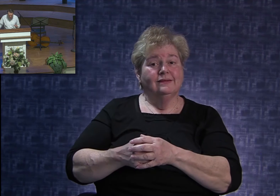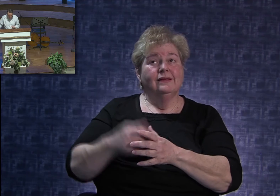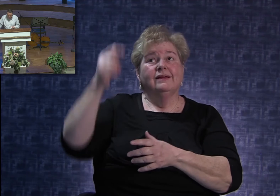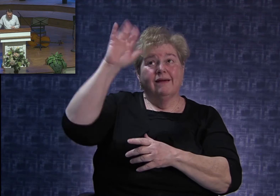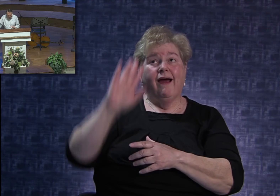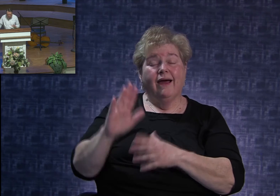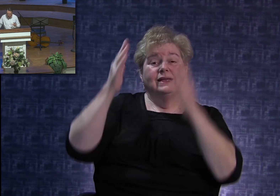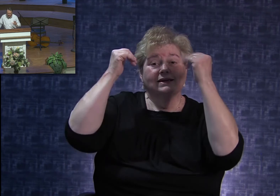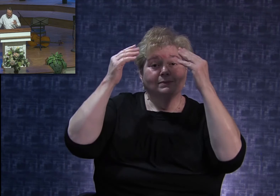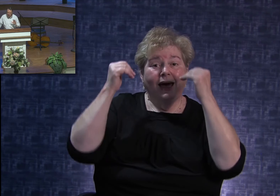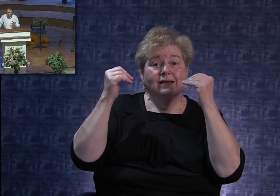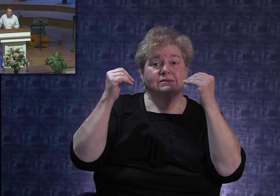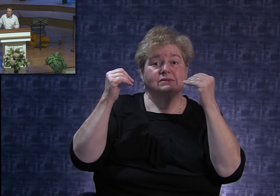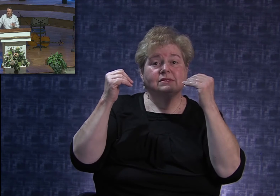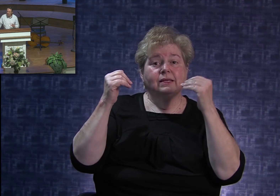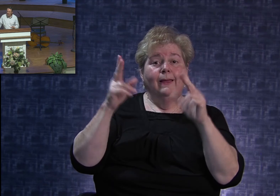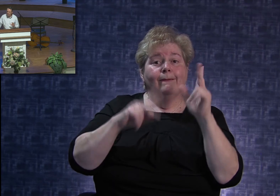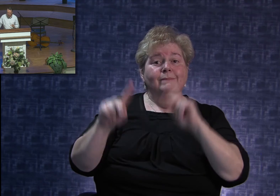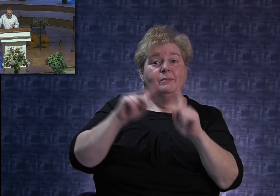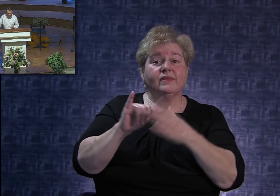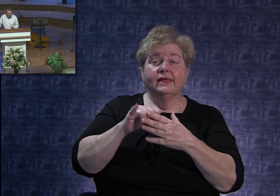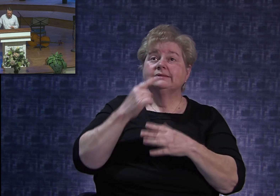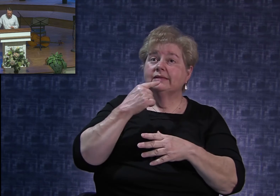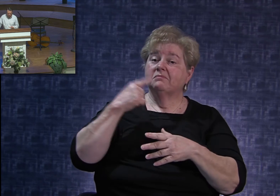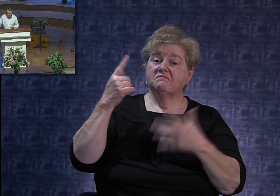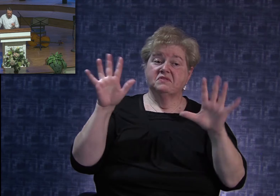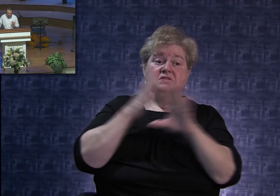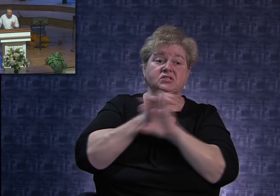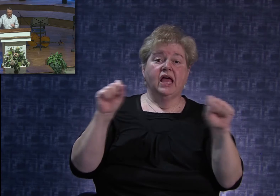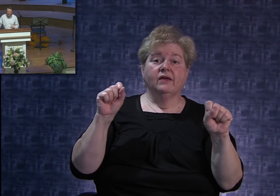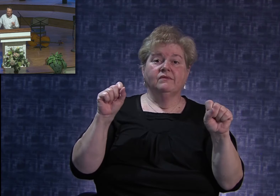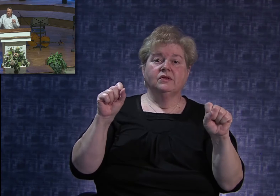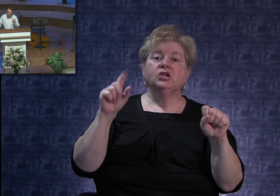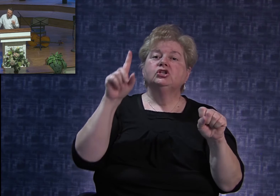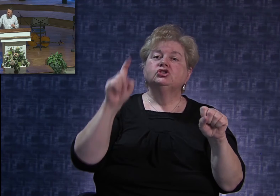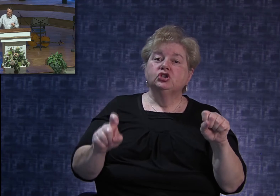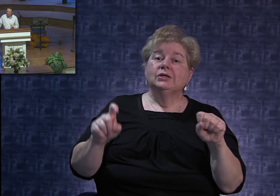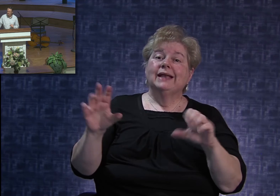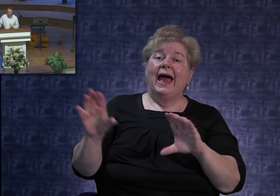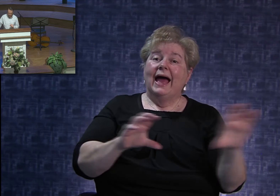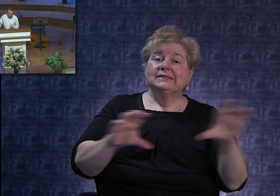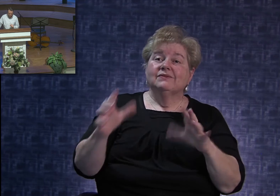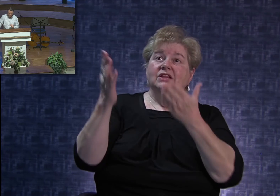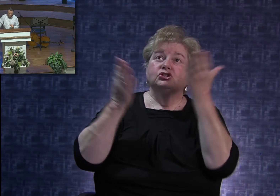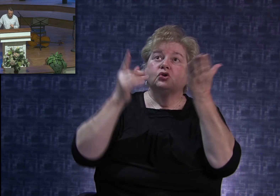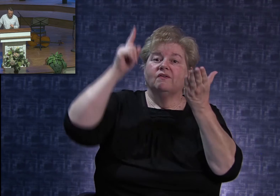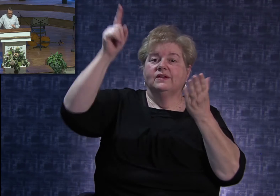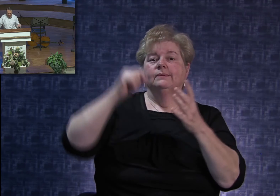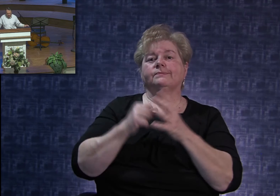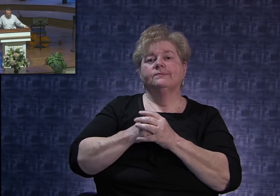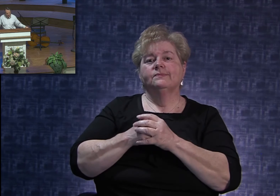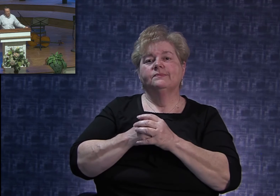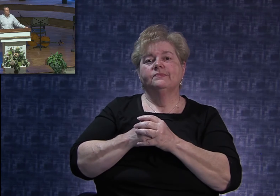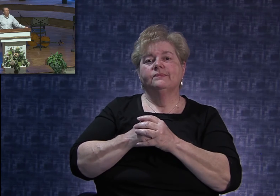God expects that those who claim the name of Christ to actively serve him.